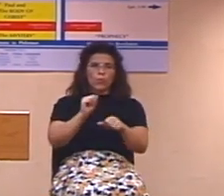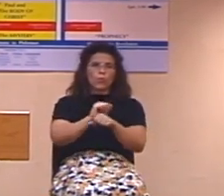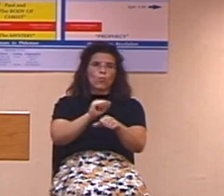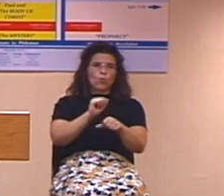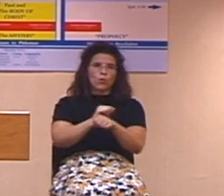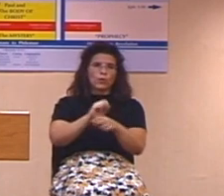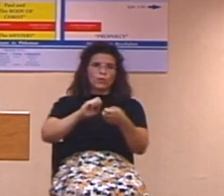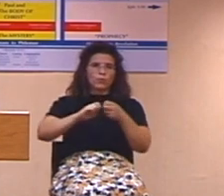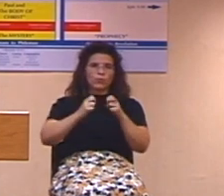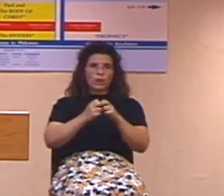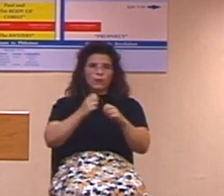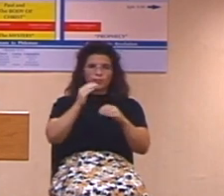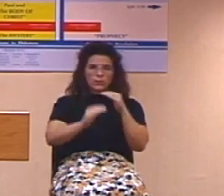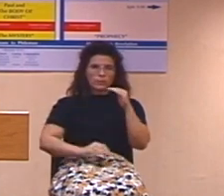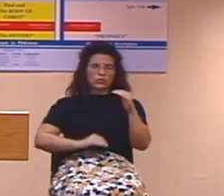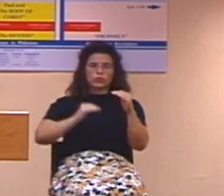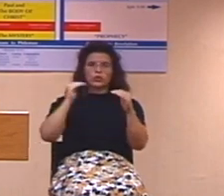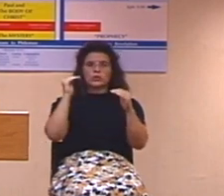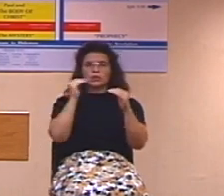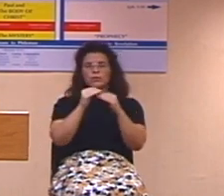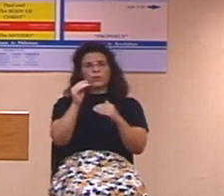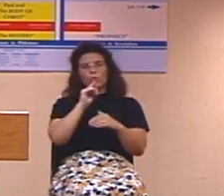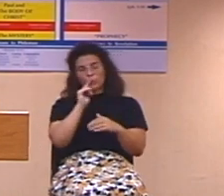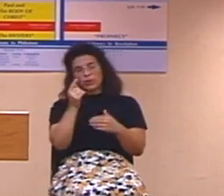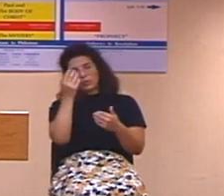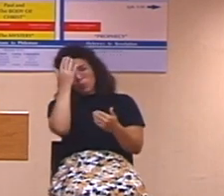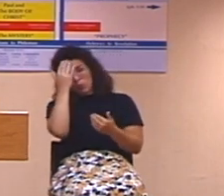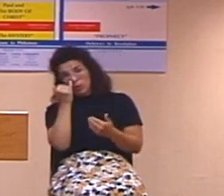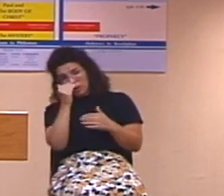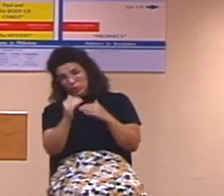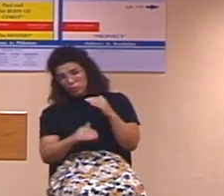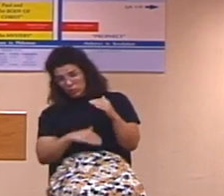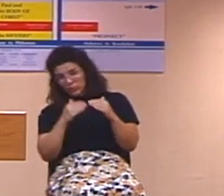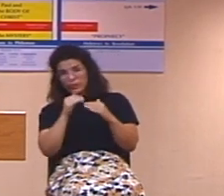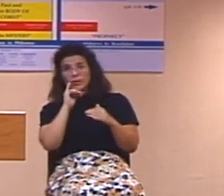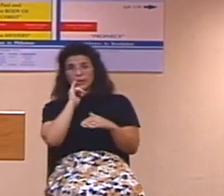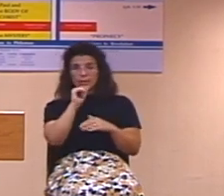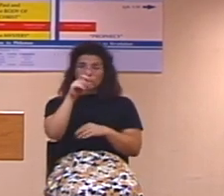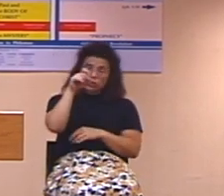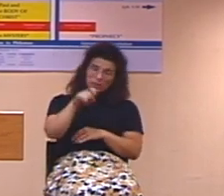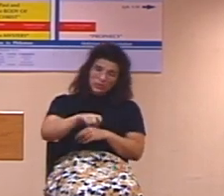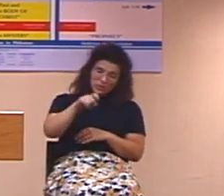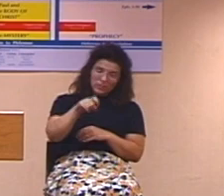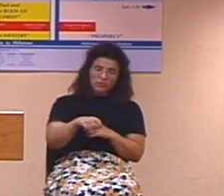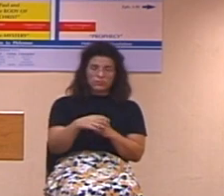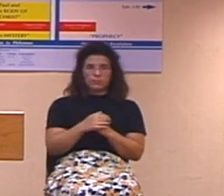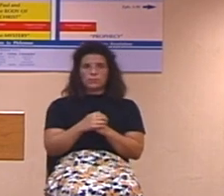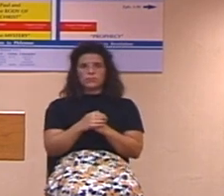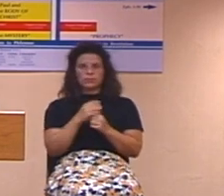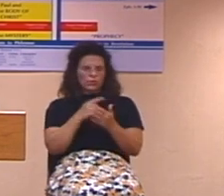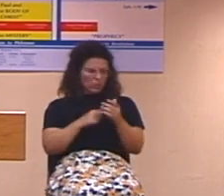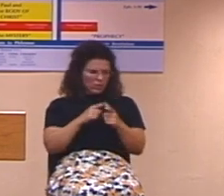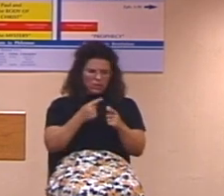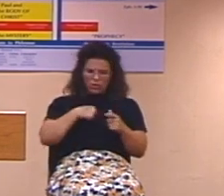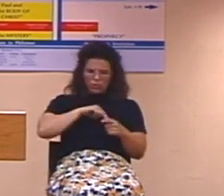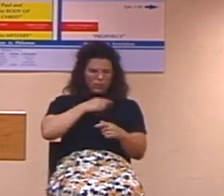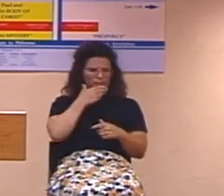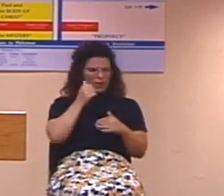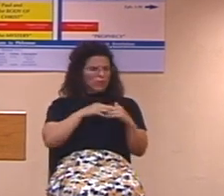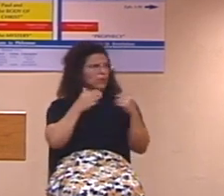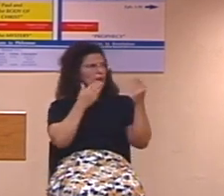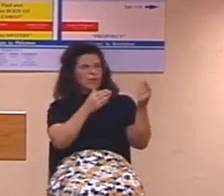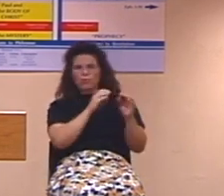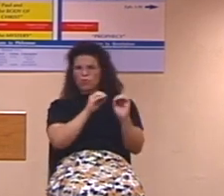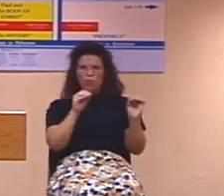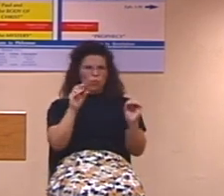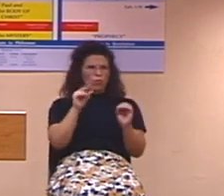of justification. Really, why justification is needed. What then? Are we better than they? No, in